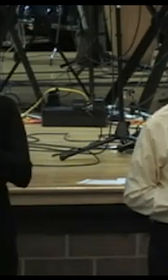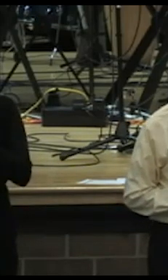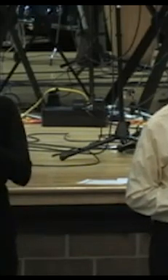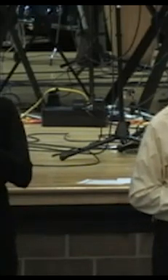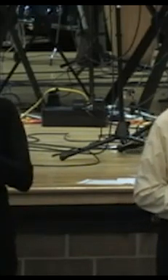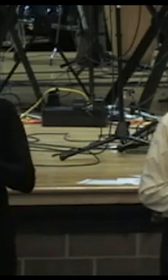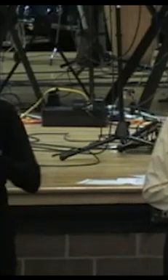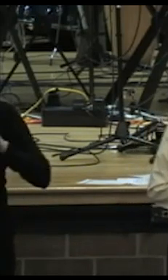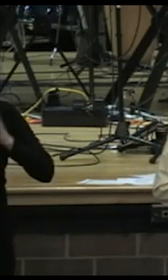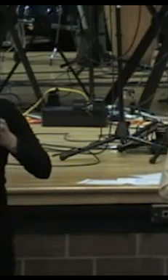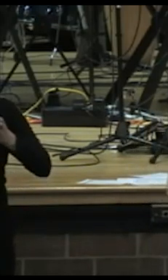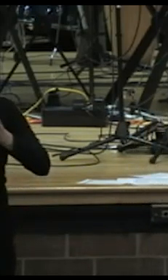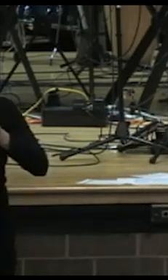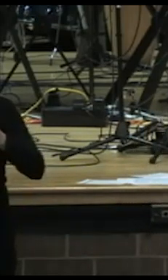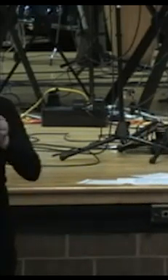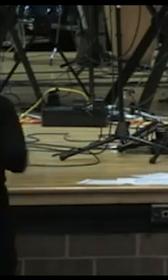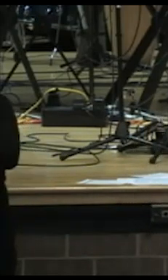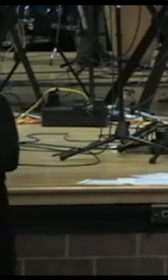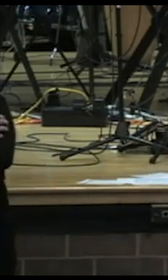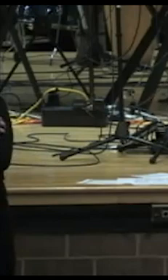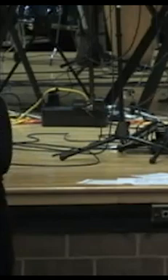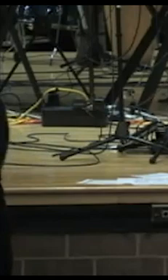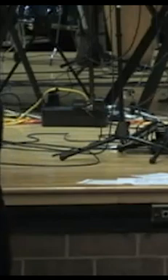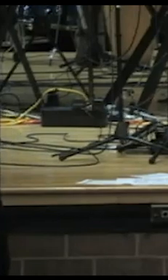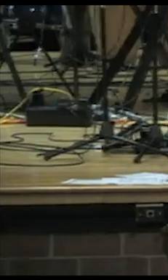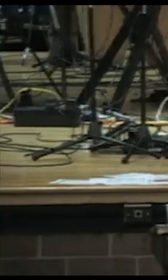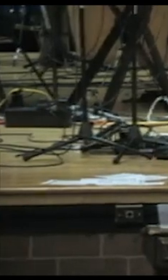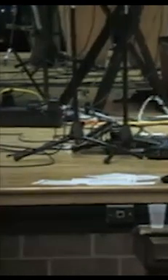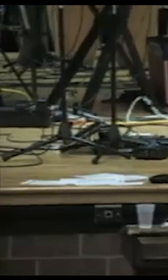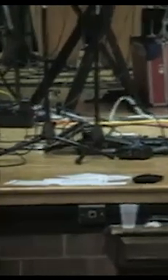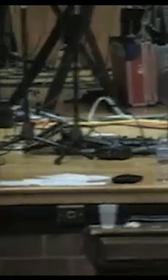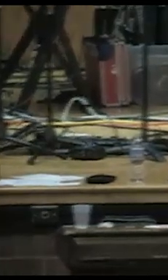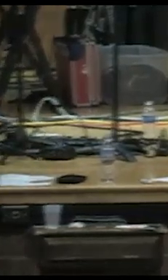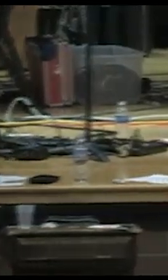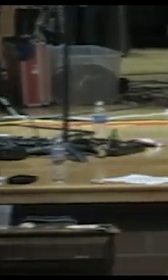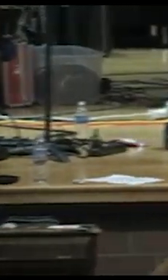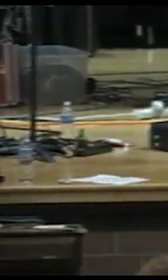with power and love. Let me just tell you this.